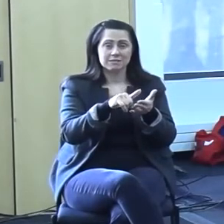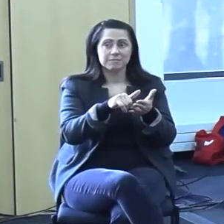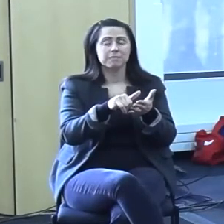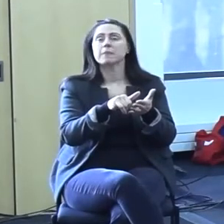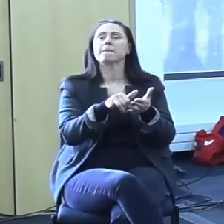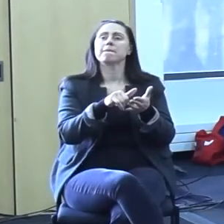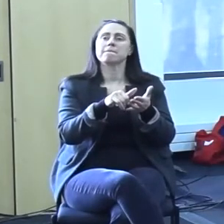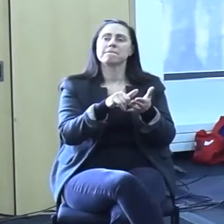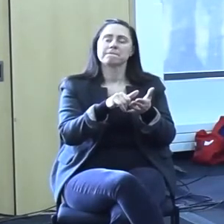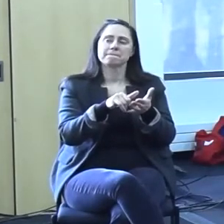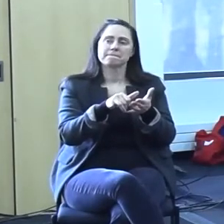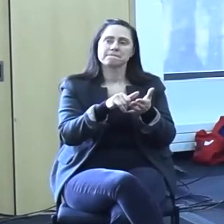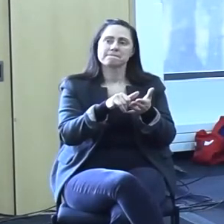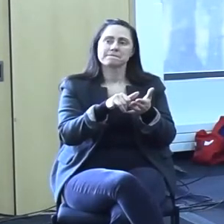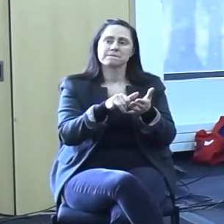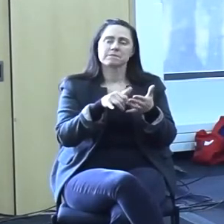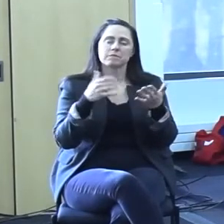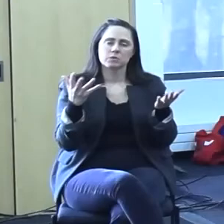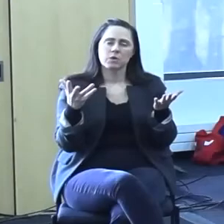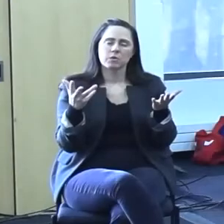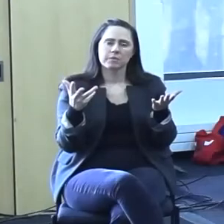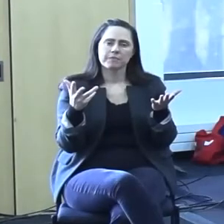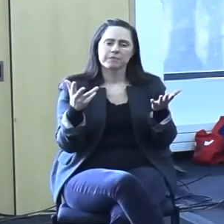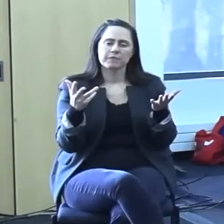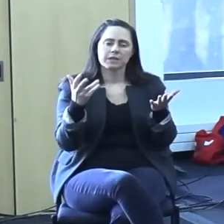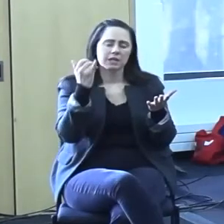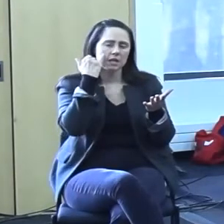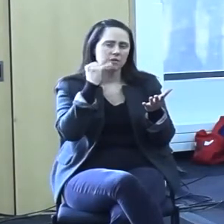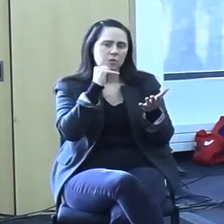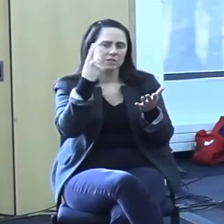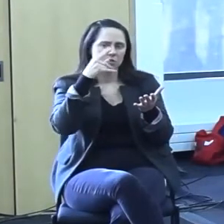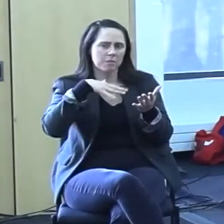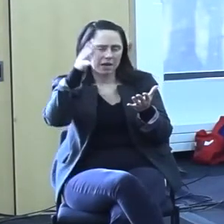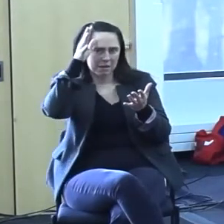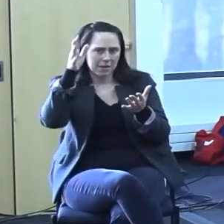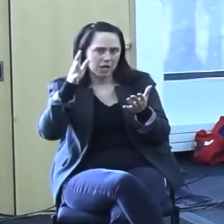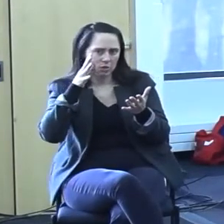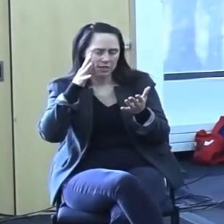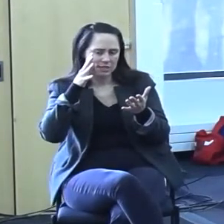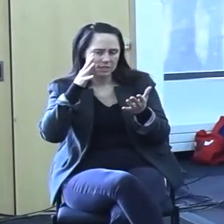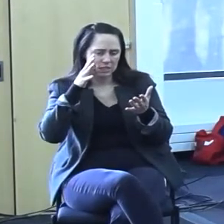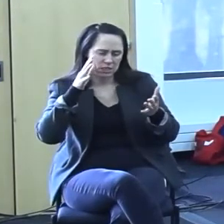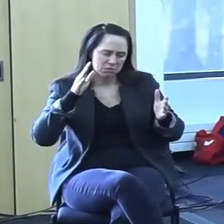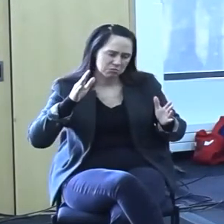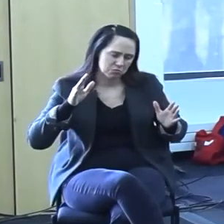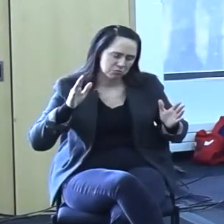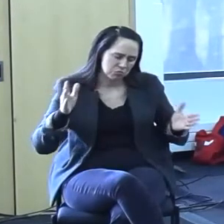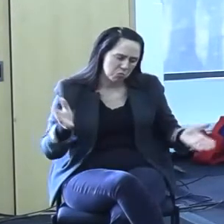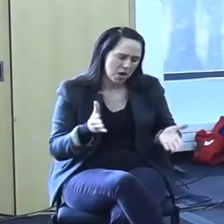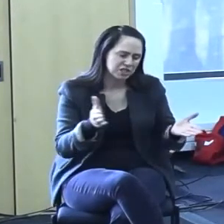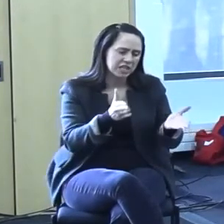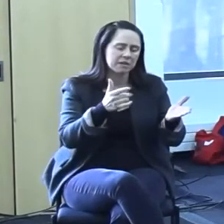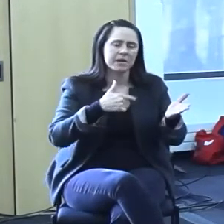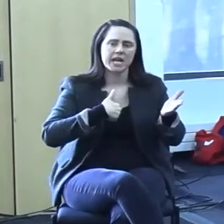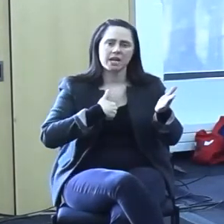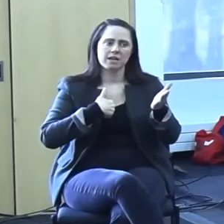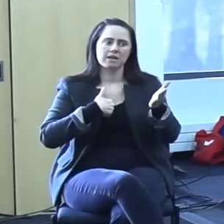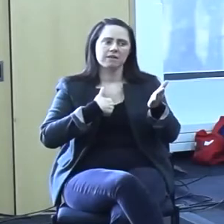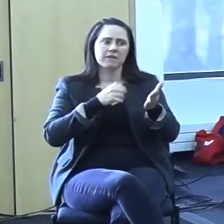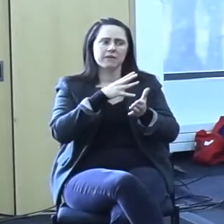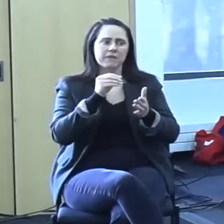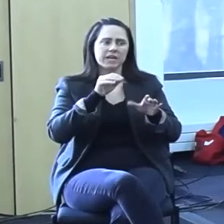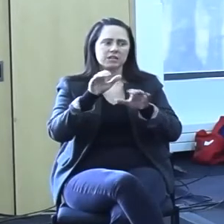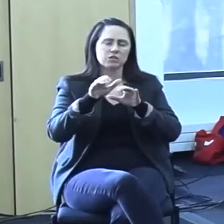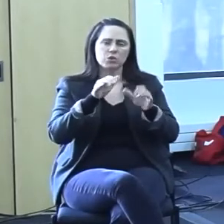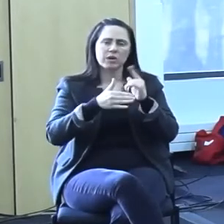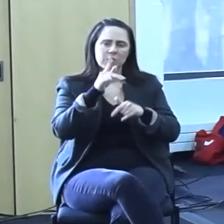And so if it wasn't for my parents pushing me and